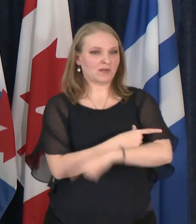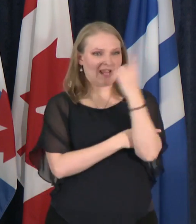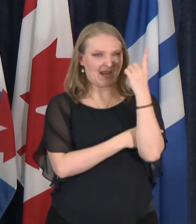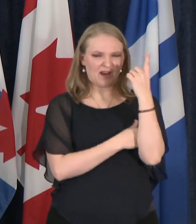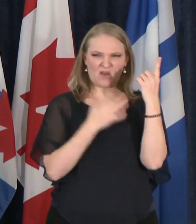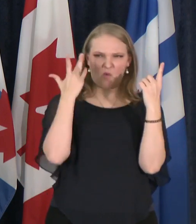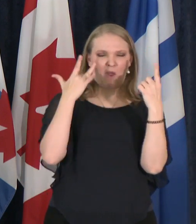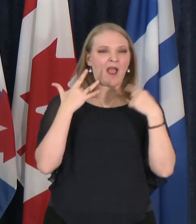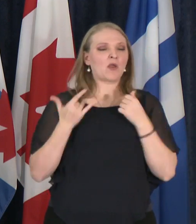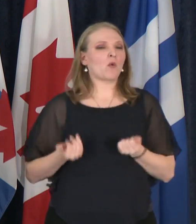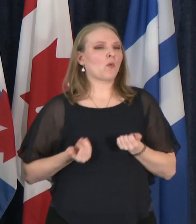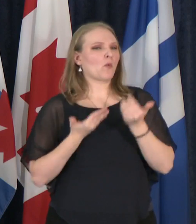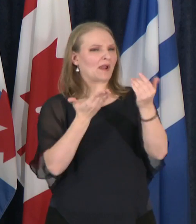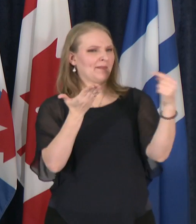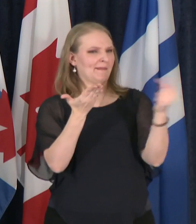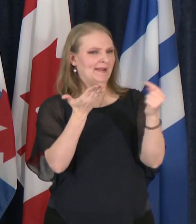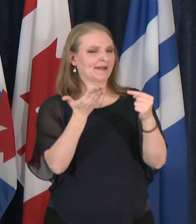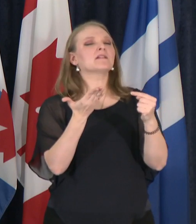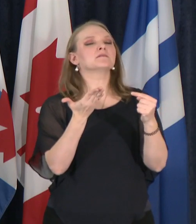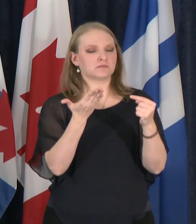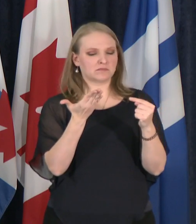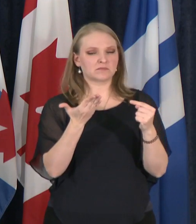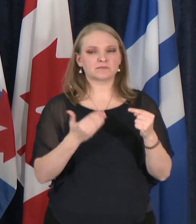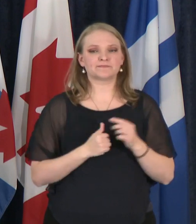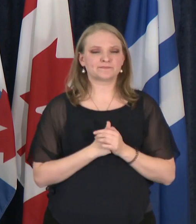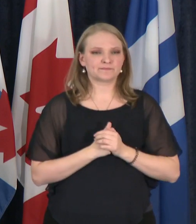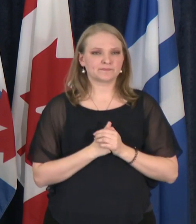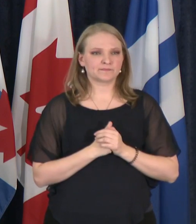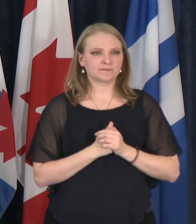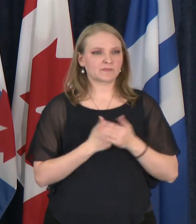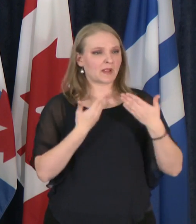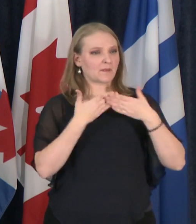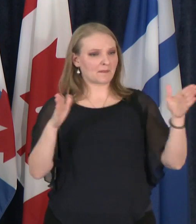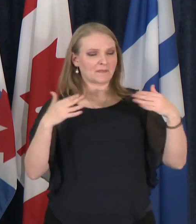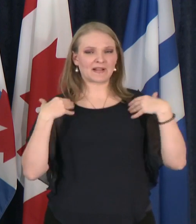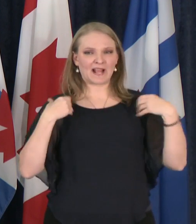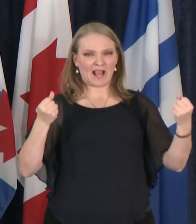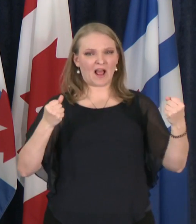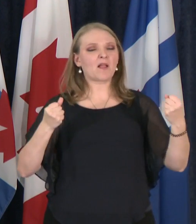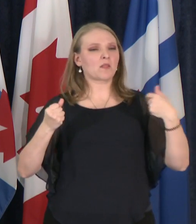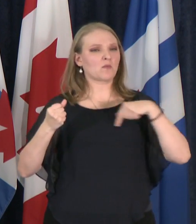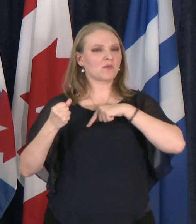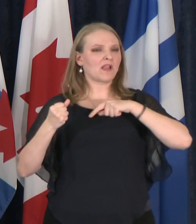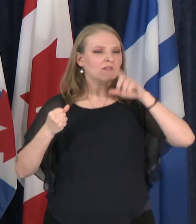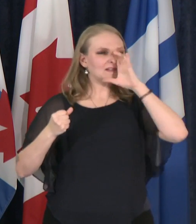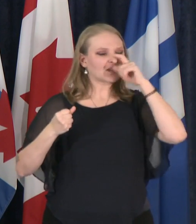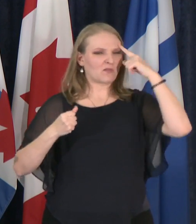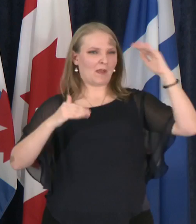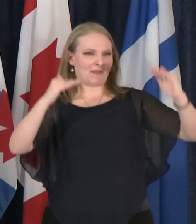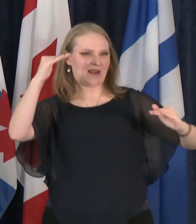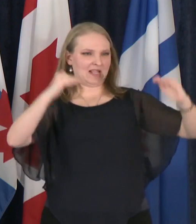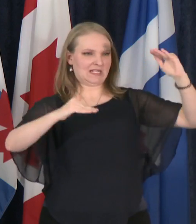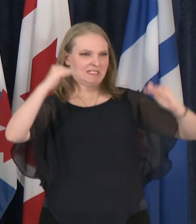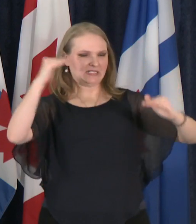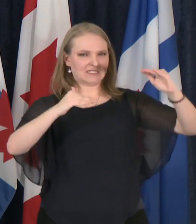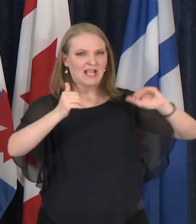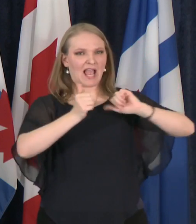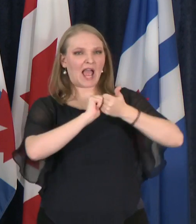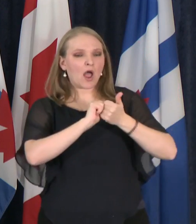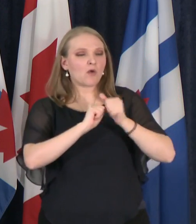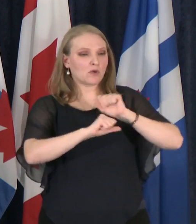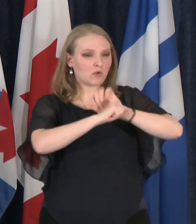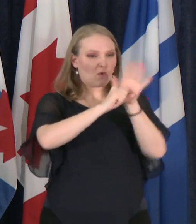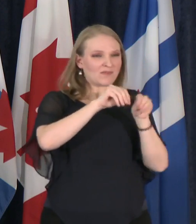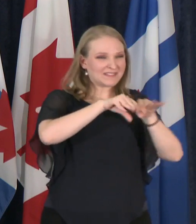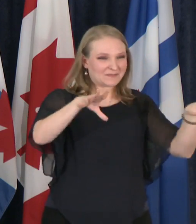simply, it is the job of public health to balance measures meant to control the spread of COVID-19 with